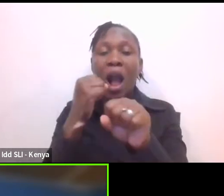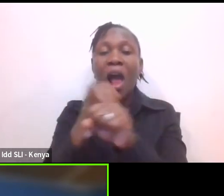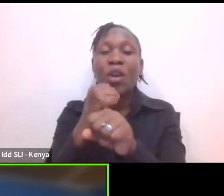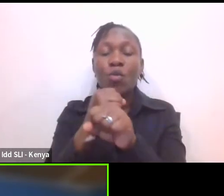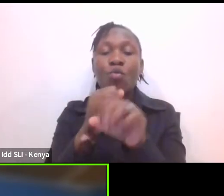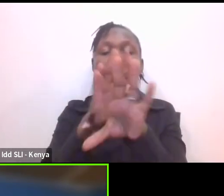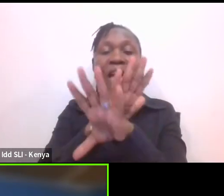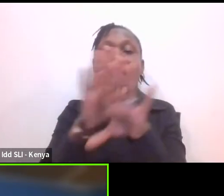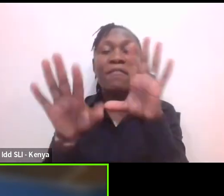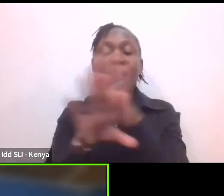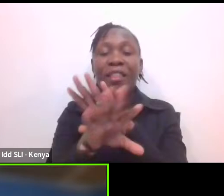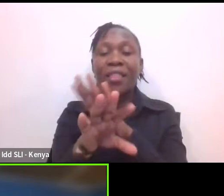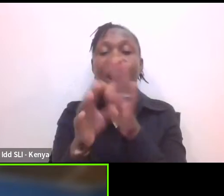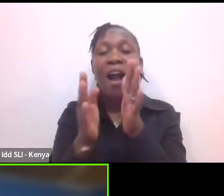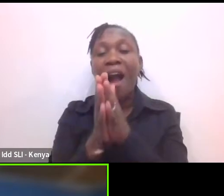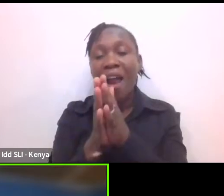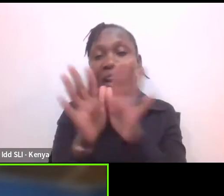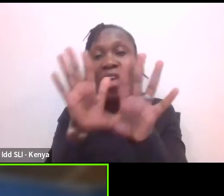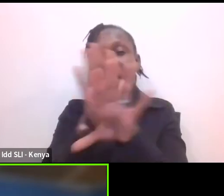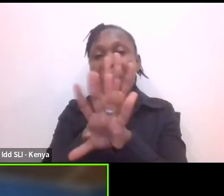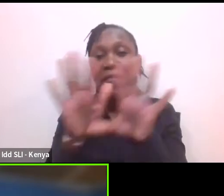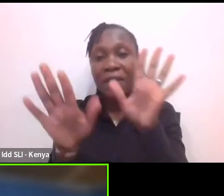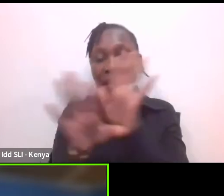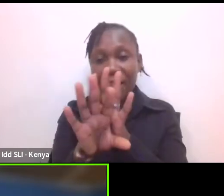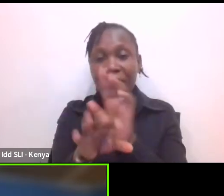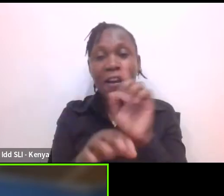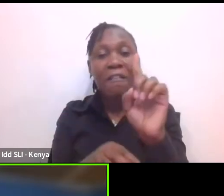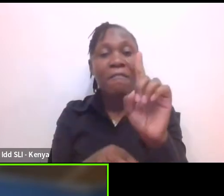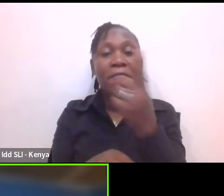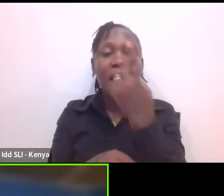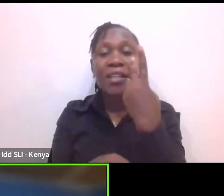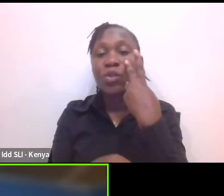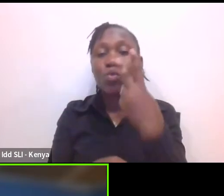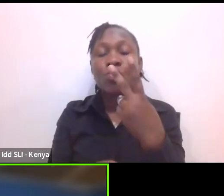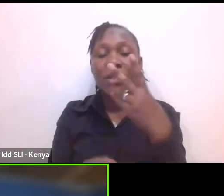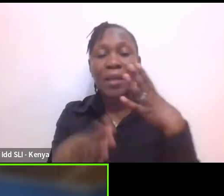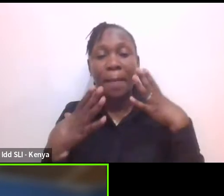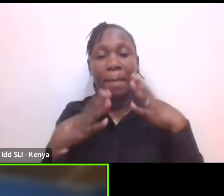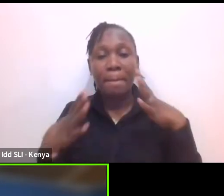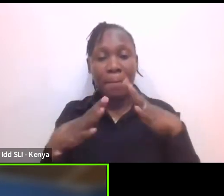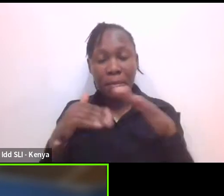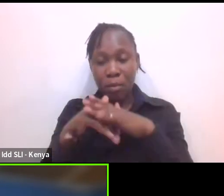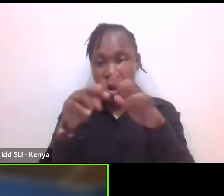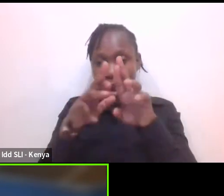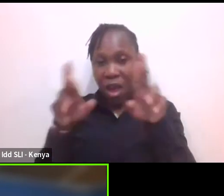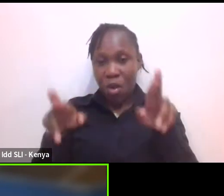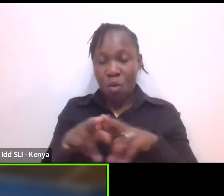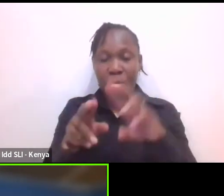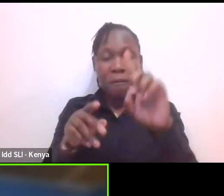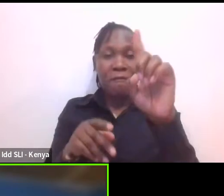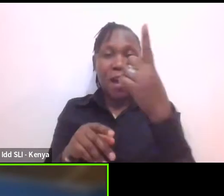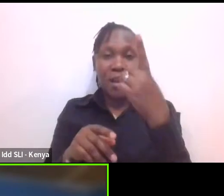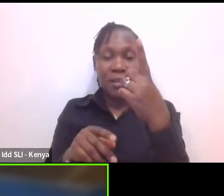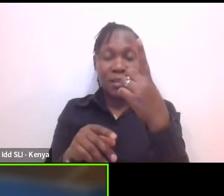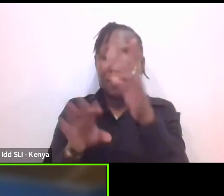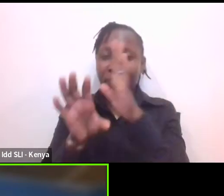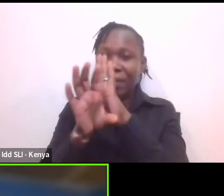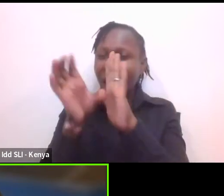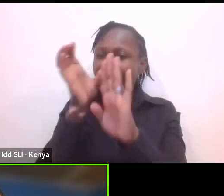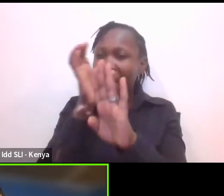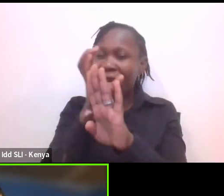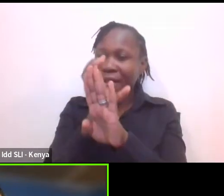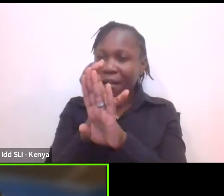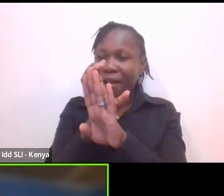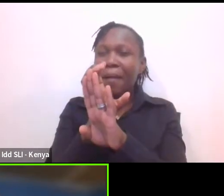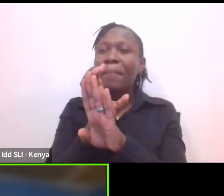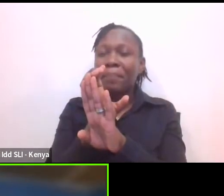everything. So we just have to first see the humans in the room. And this is all about curriculum. But I loved what